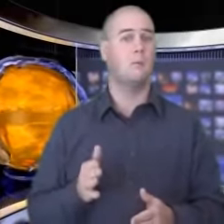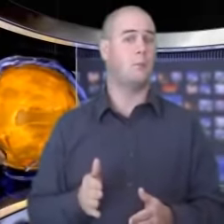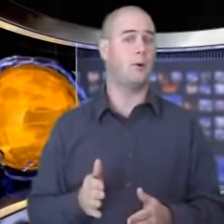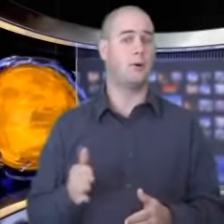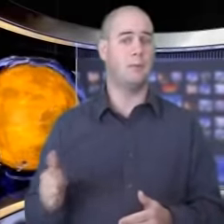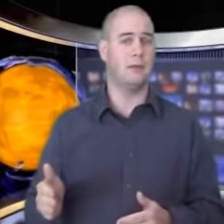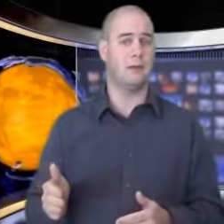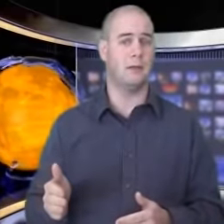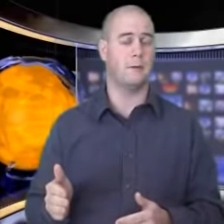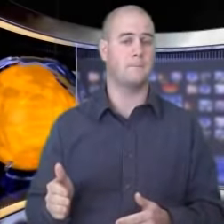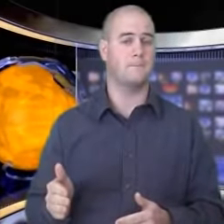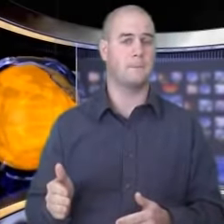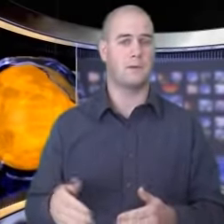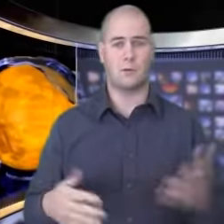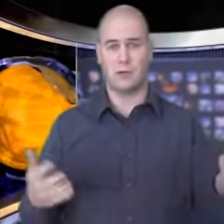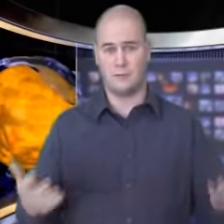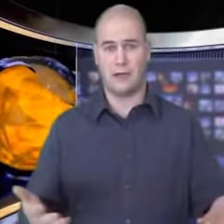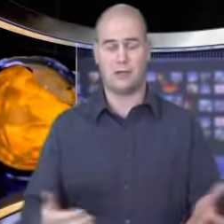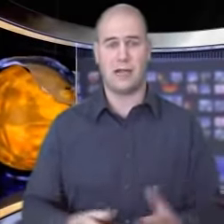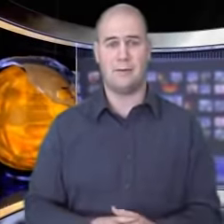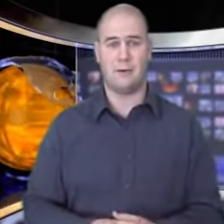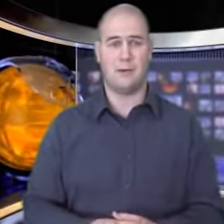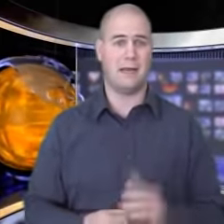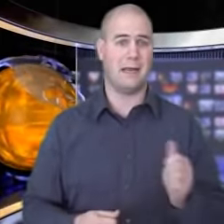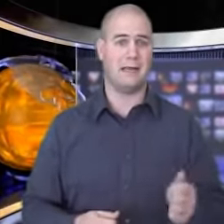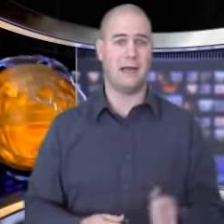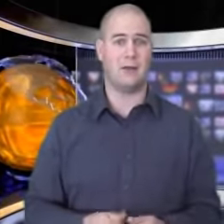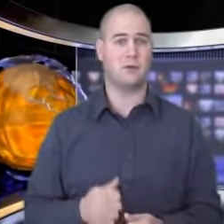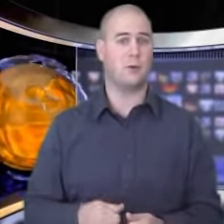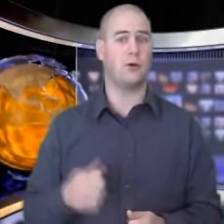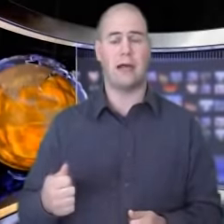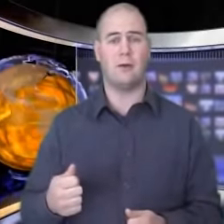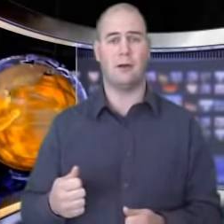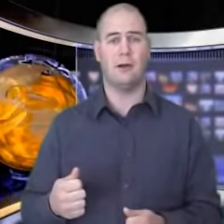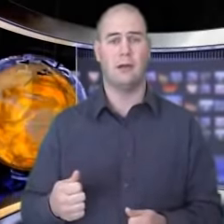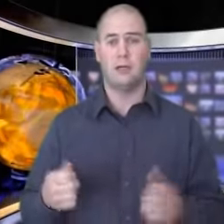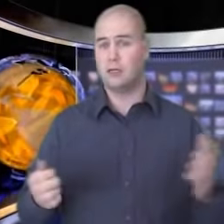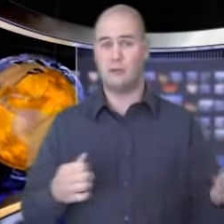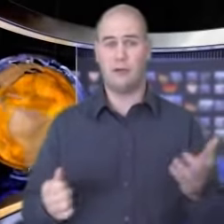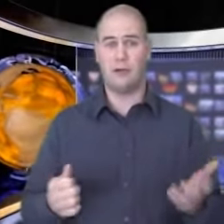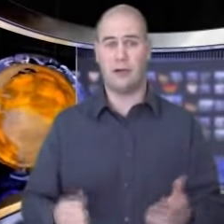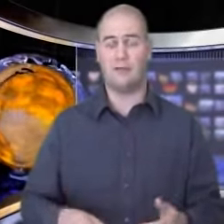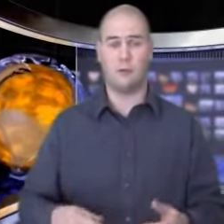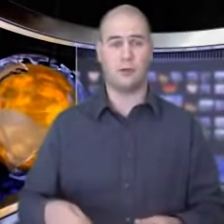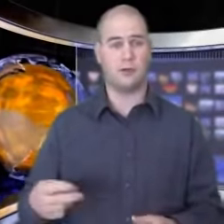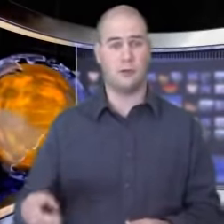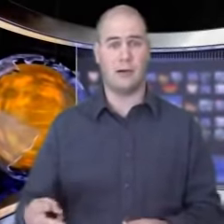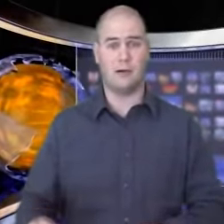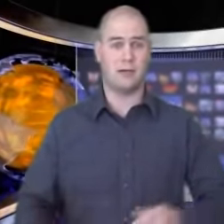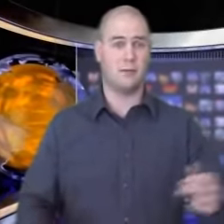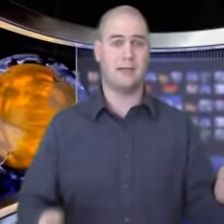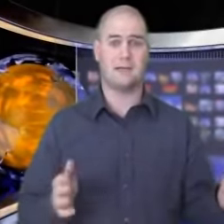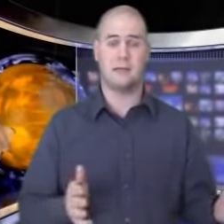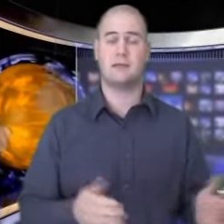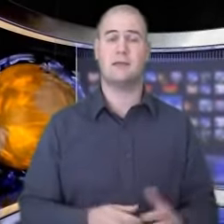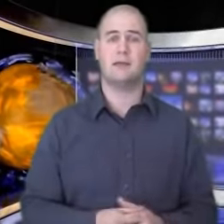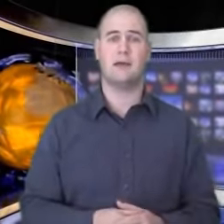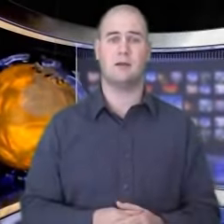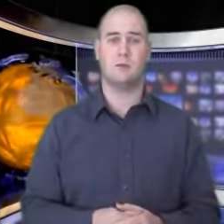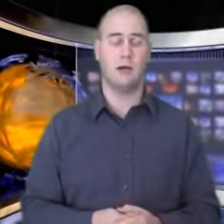per milliliter. Sort of like if you had a job and you made $8 per hour, you can figure out if you work 2 hours, you're going to make $16. Well,